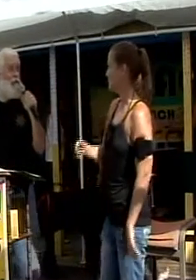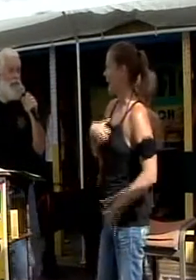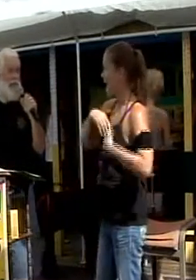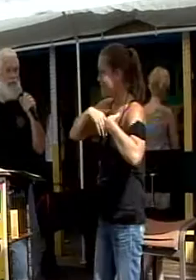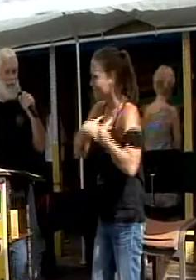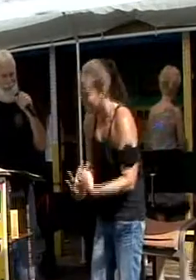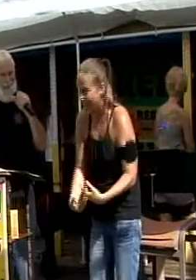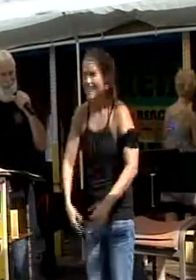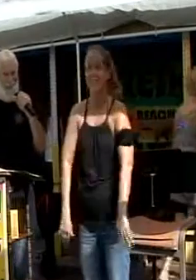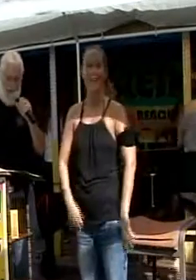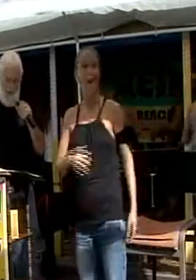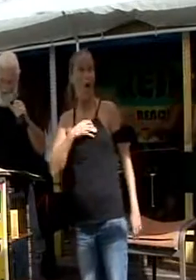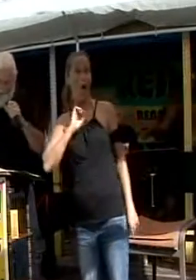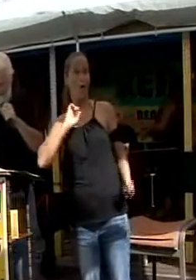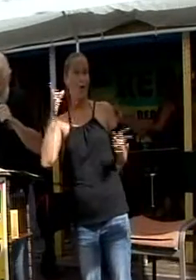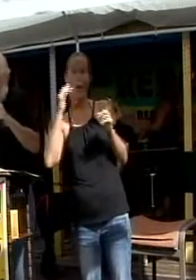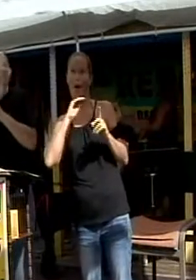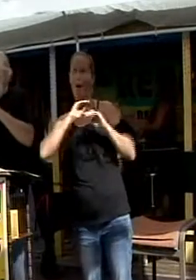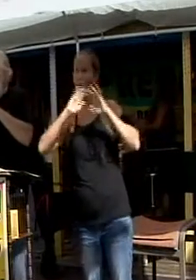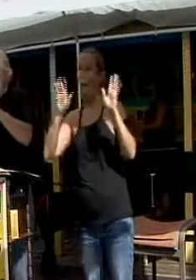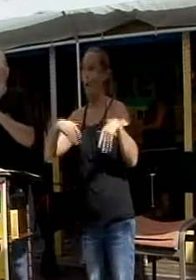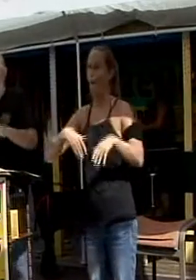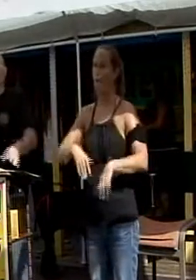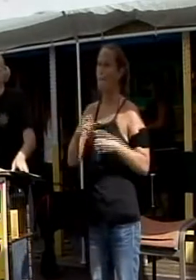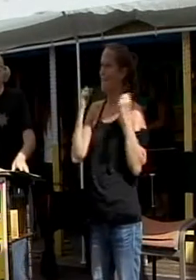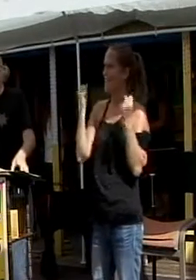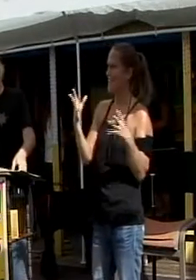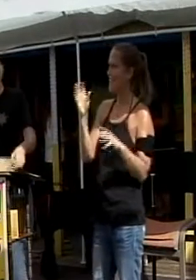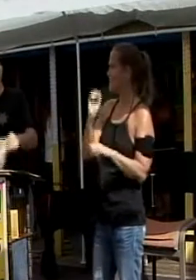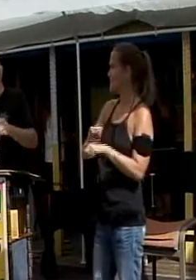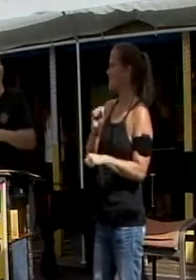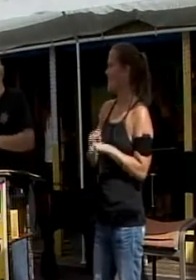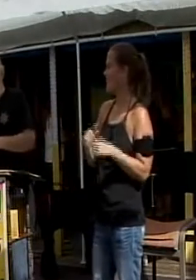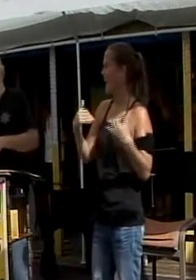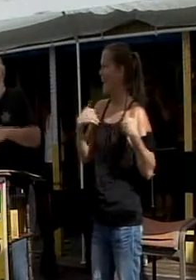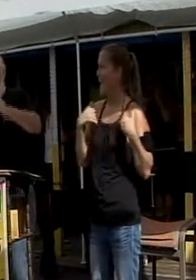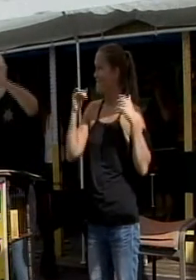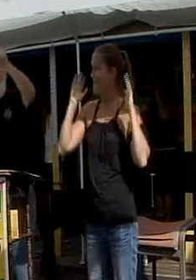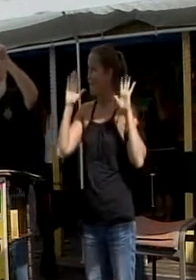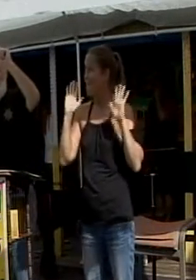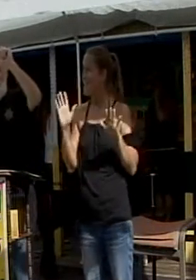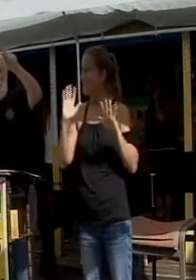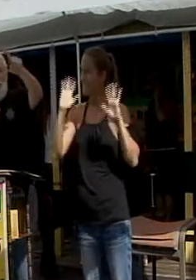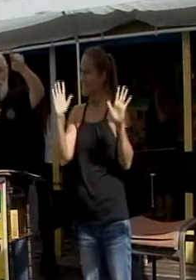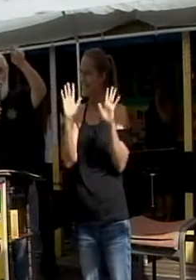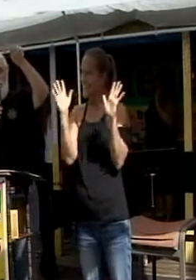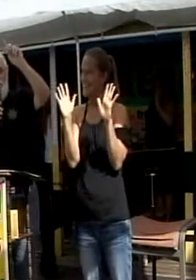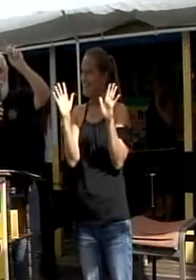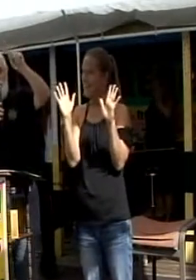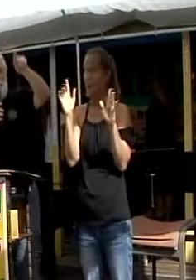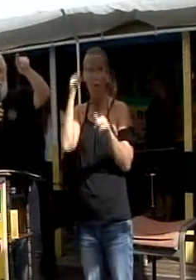of work to do. How you like that? Have a great Sunday. Enjoy yourself, and remember, be filled with the Spirit.